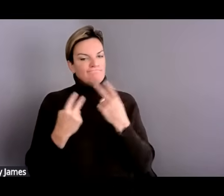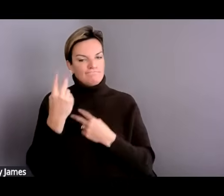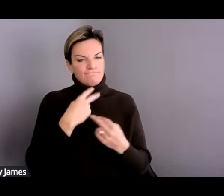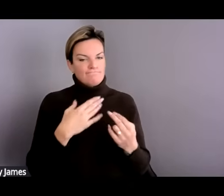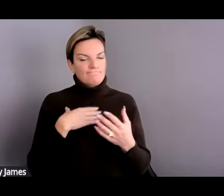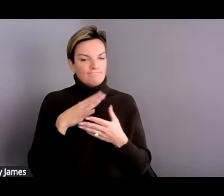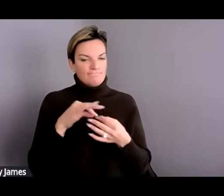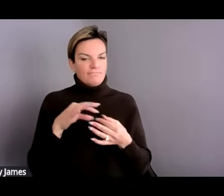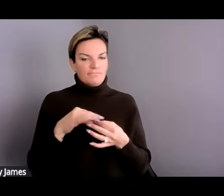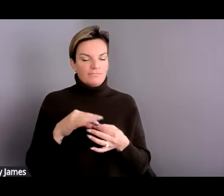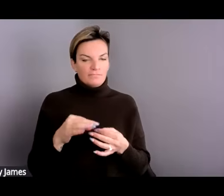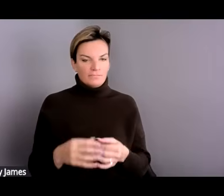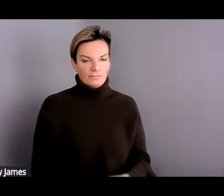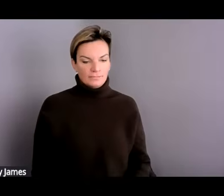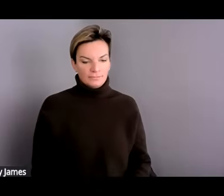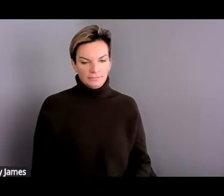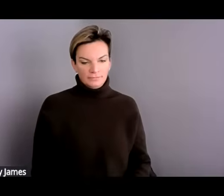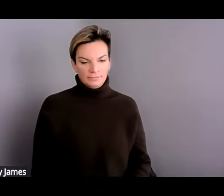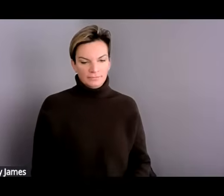Questions?